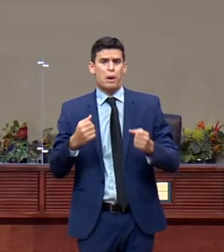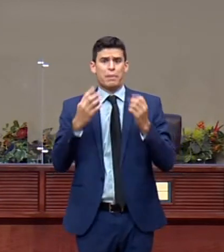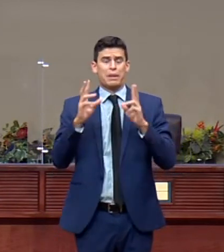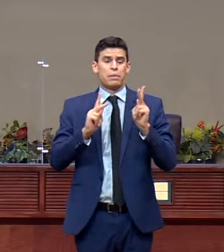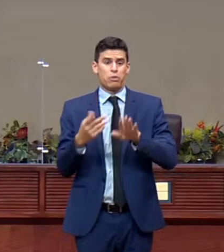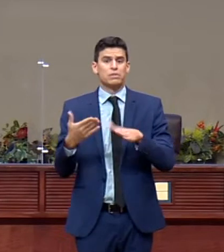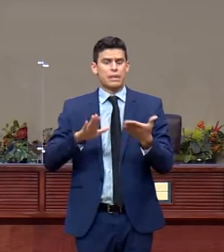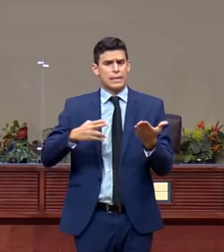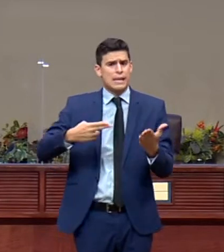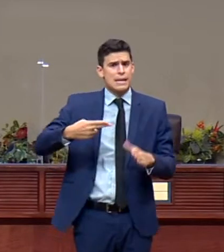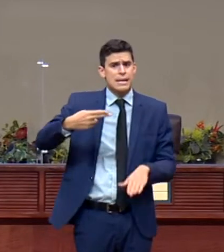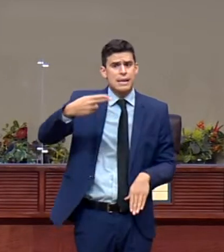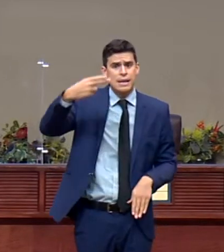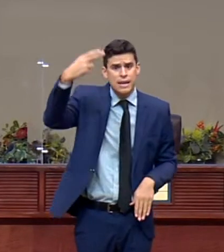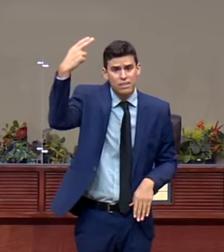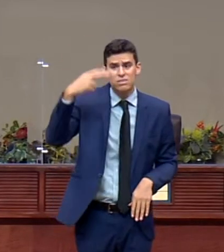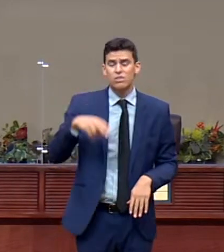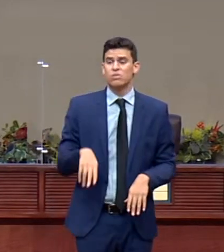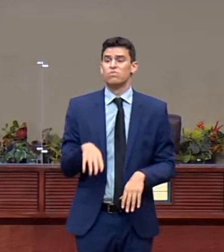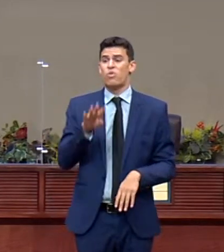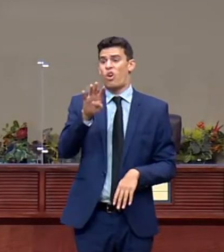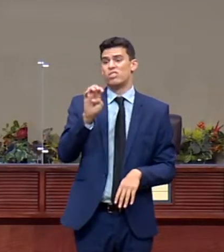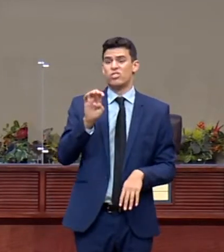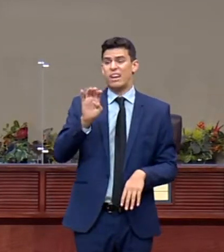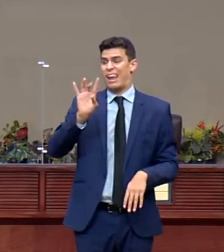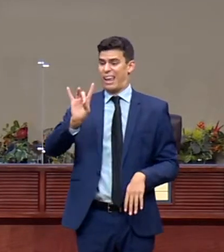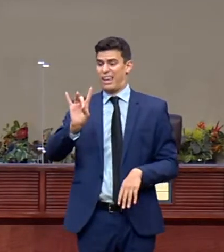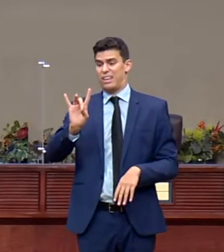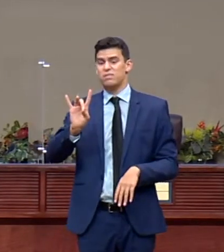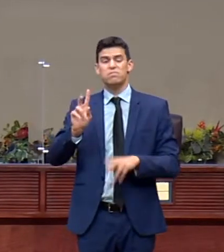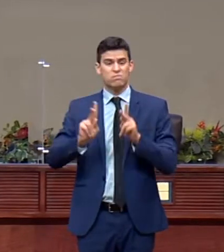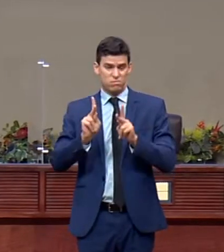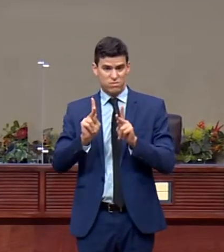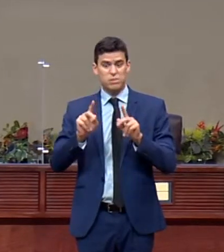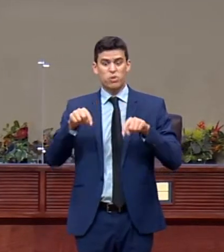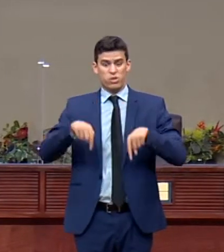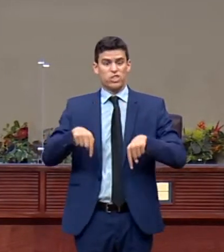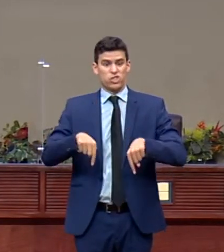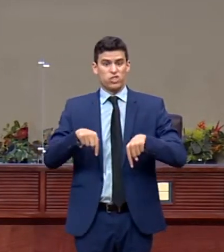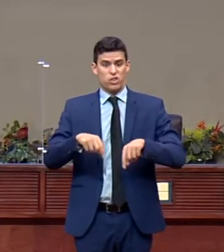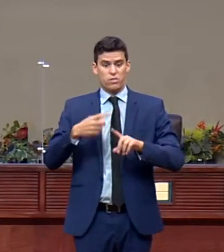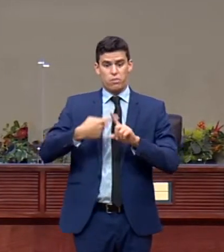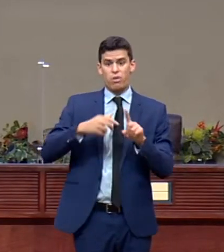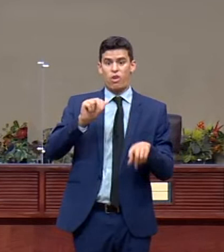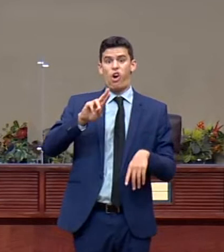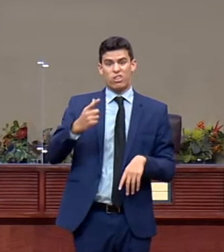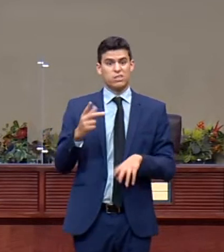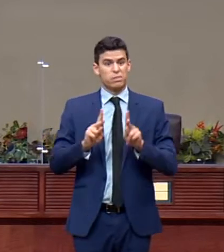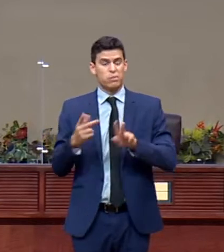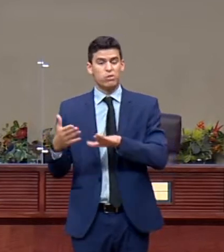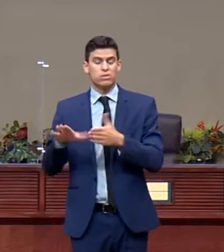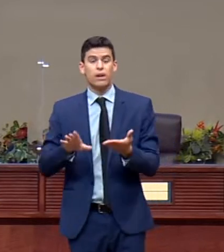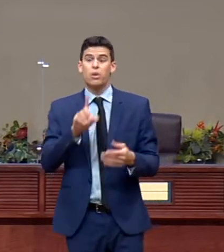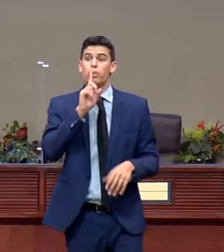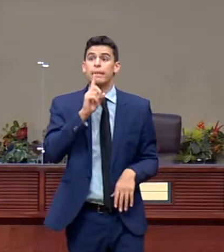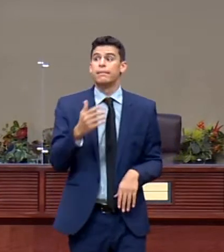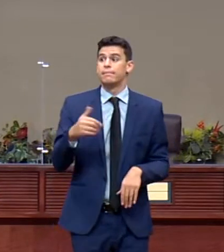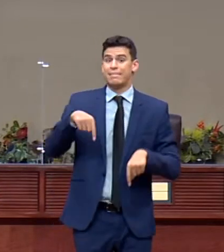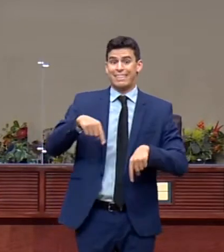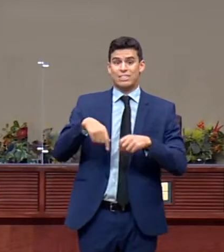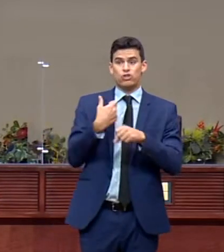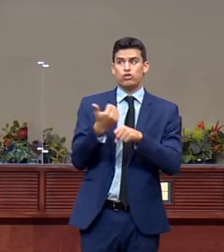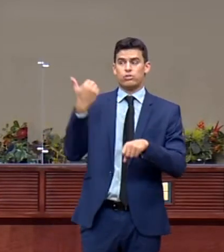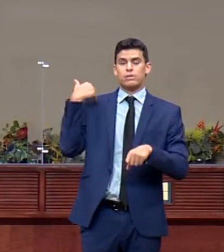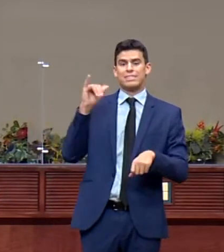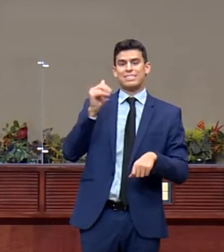is 408 cases for the month of August. The highest that we had before was January this year, and that